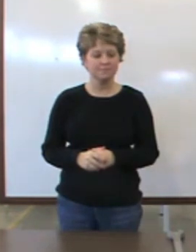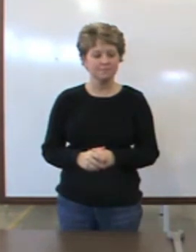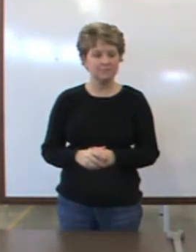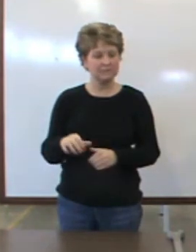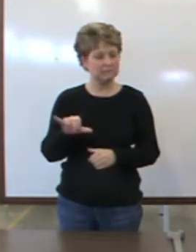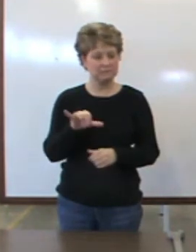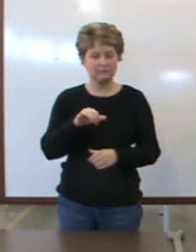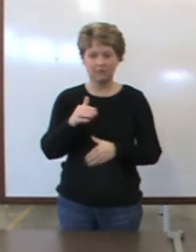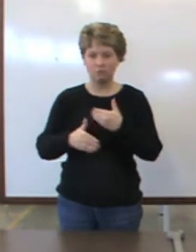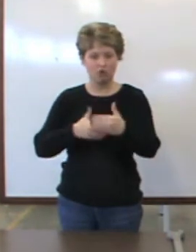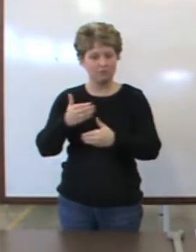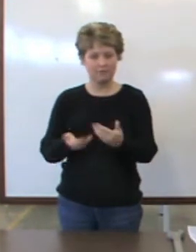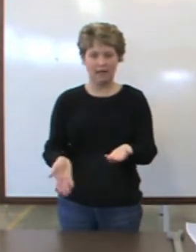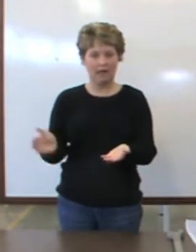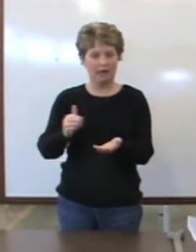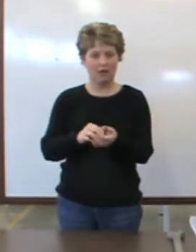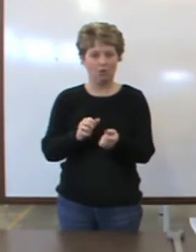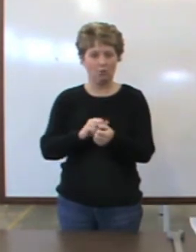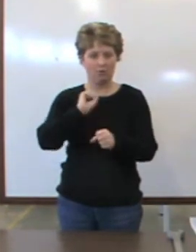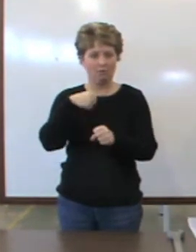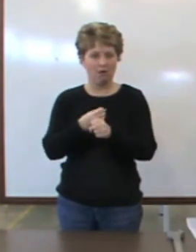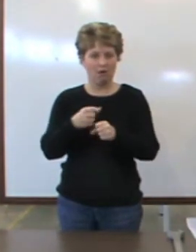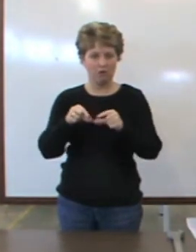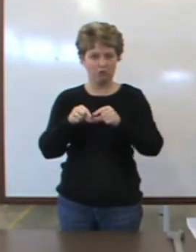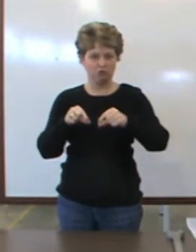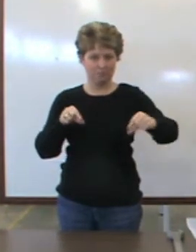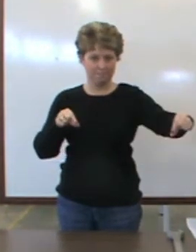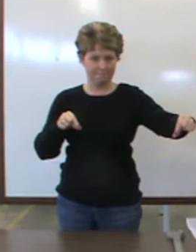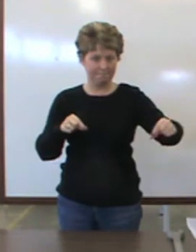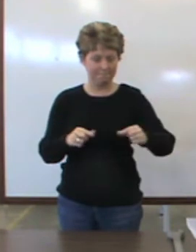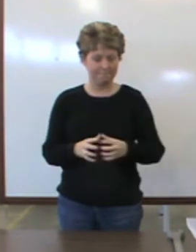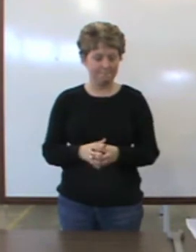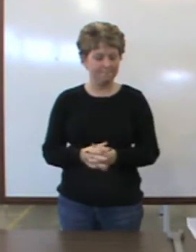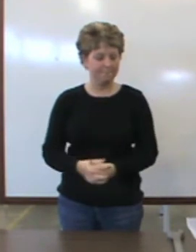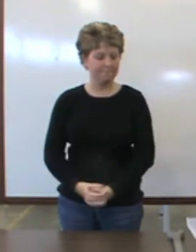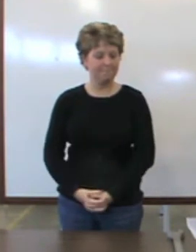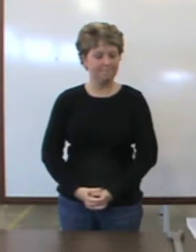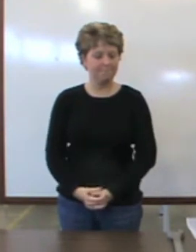And same process again with your strips.